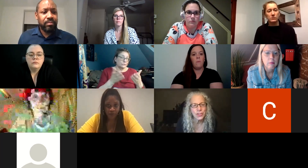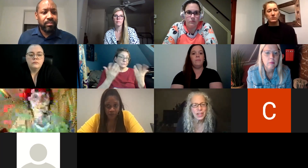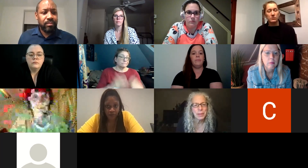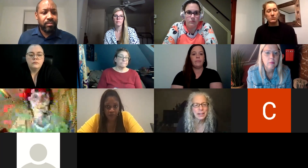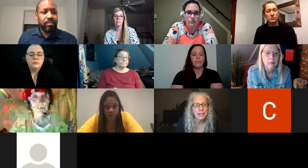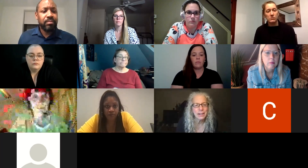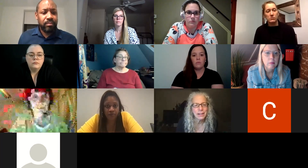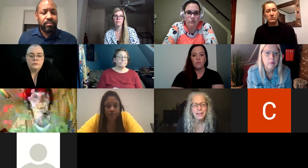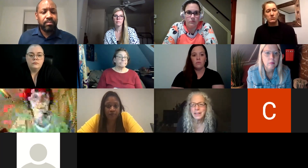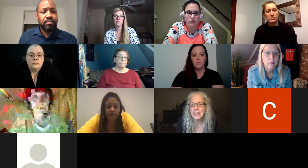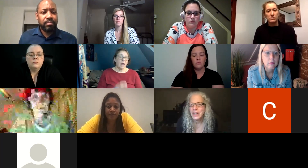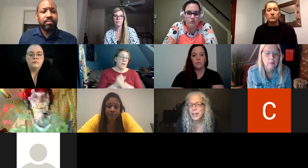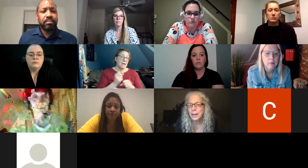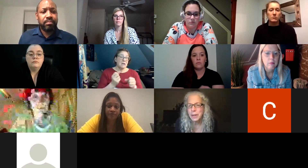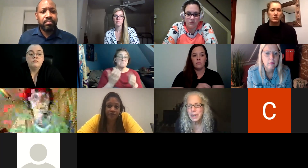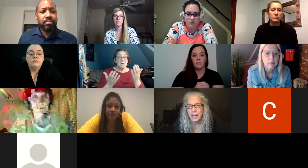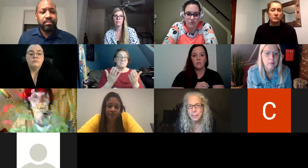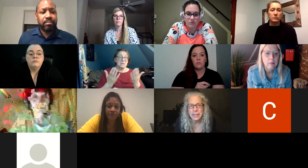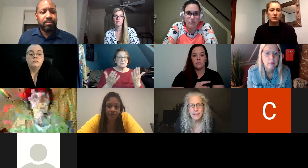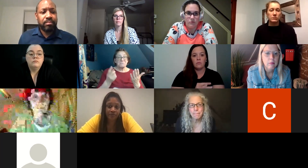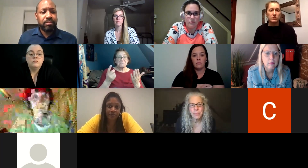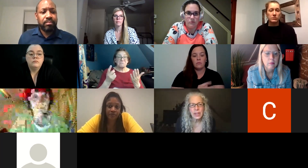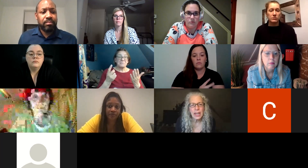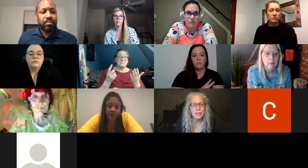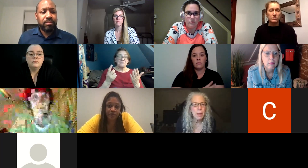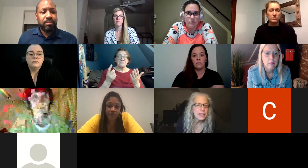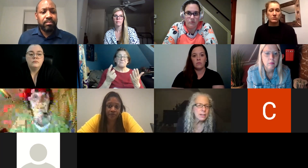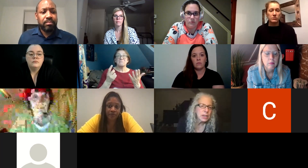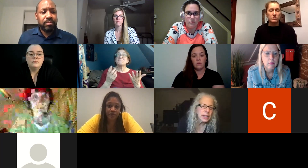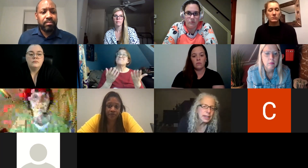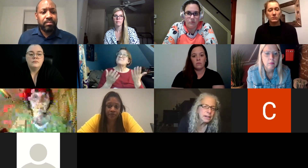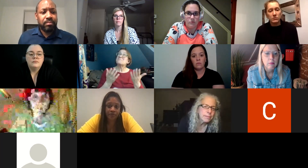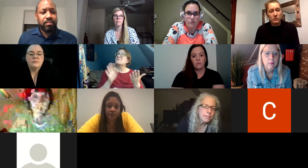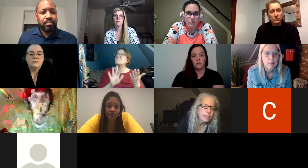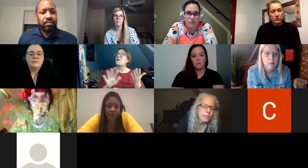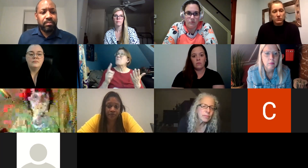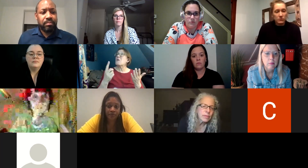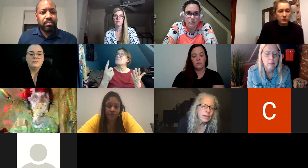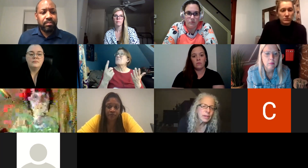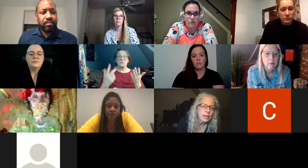that I've been here. That's how I get my assignments. And it's possible that